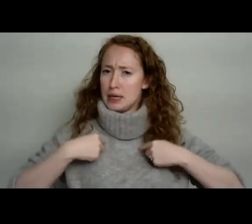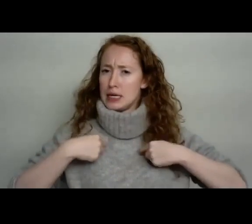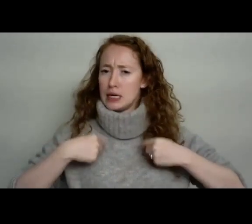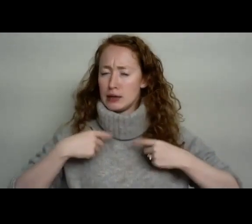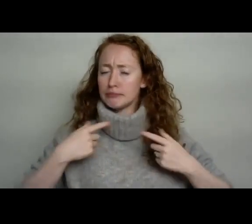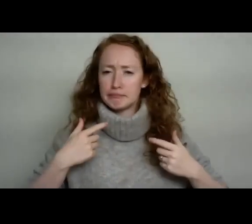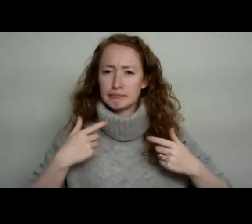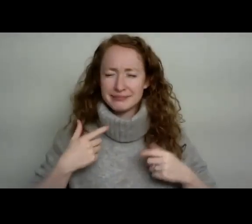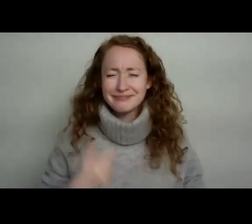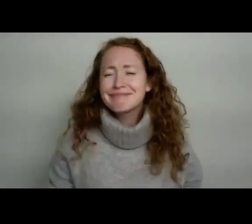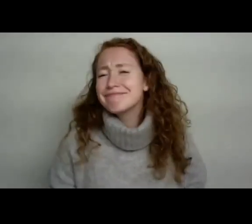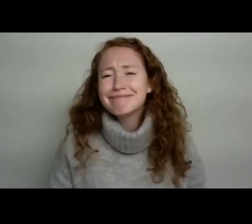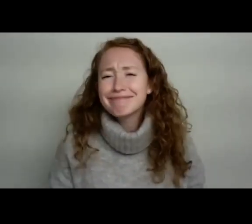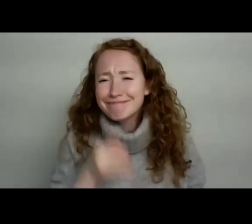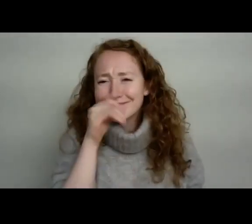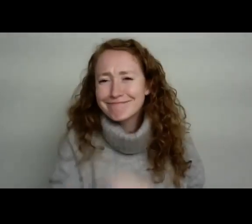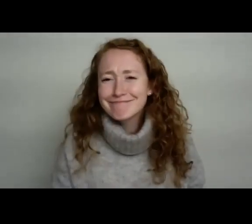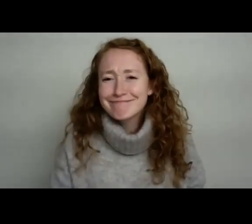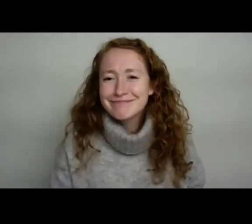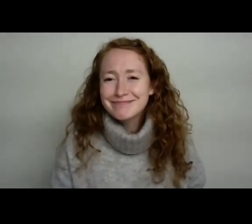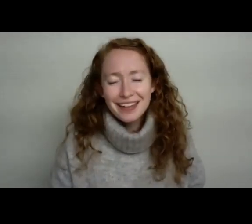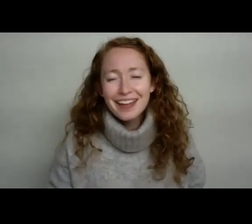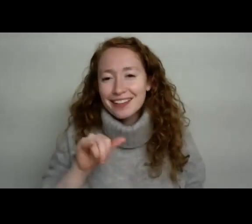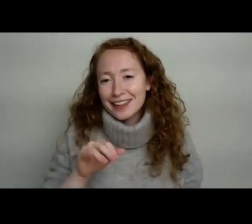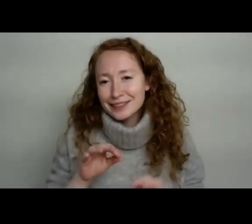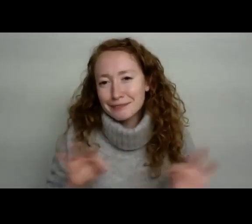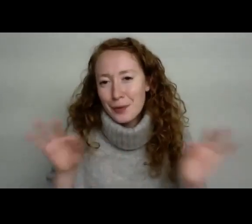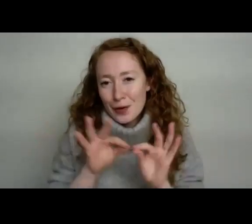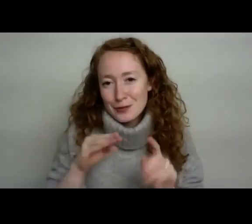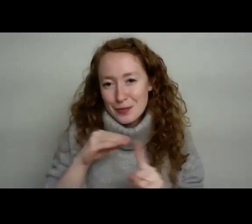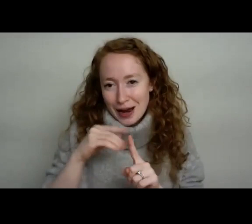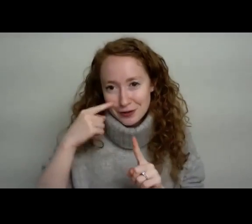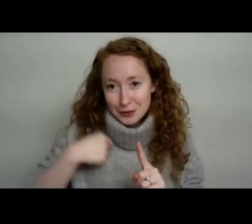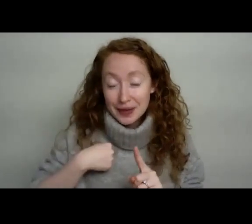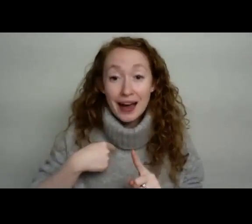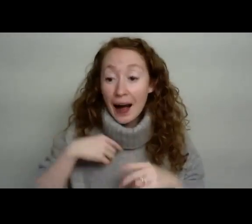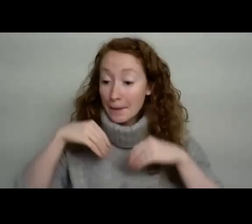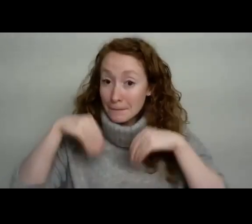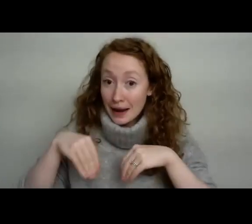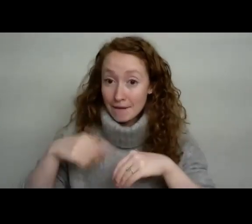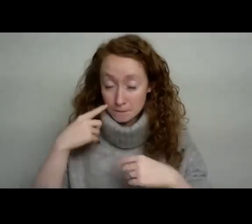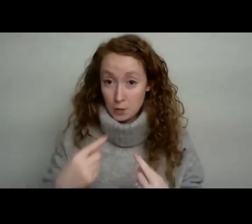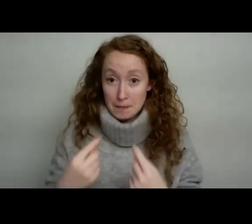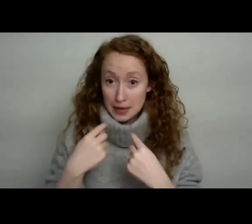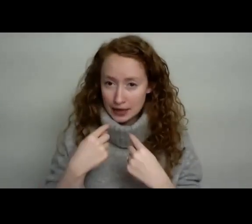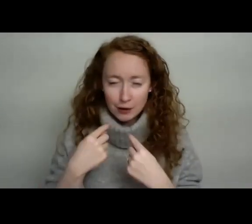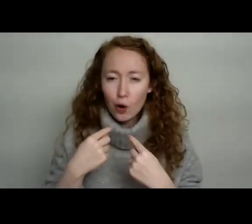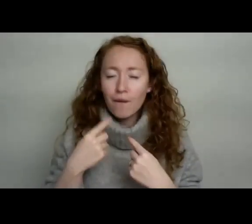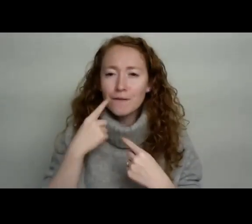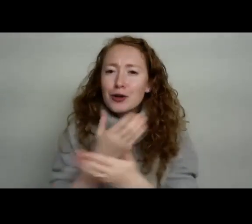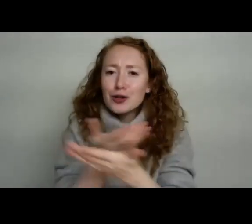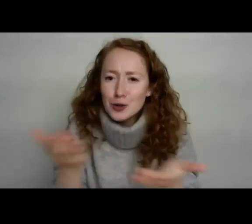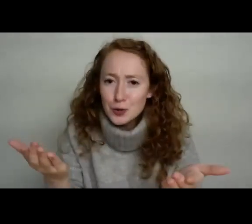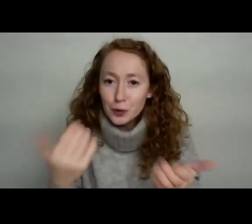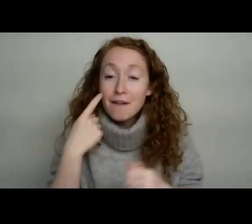And I need to remember all the time that I am gardening not for me, but for you. And